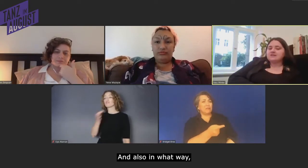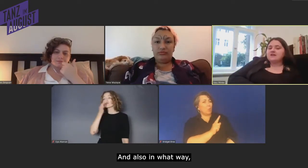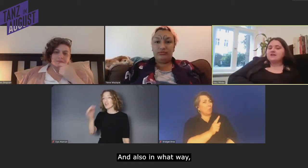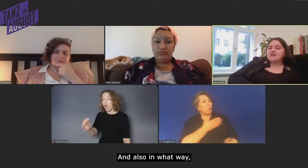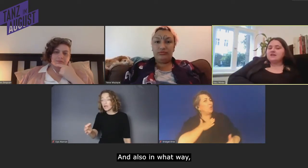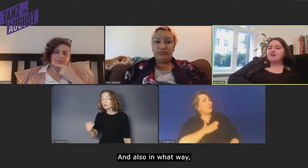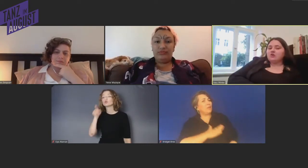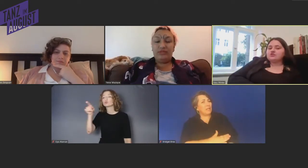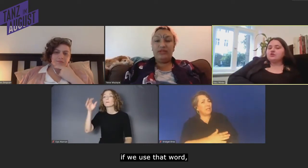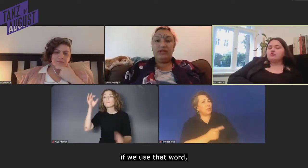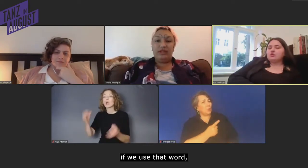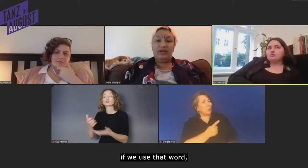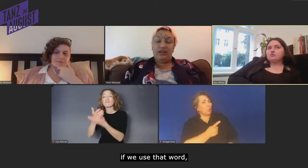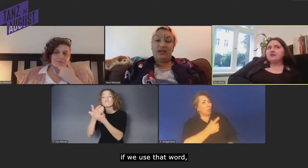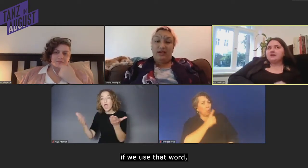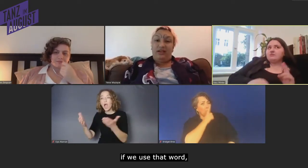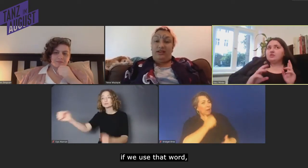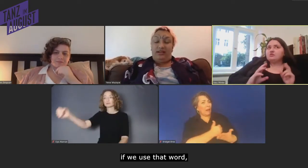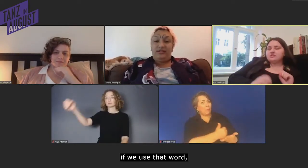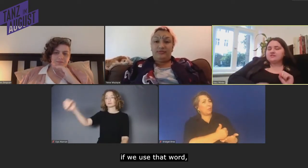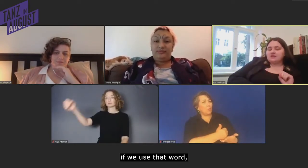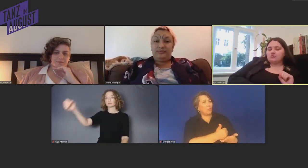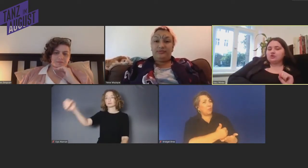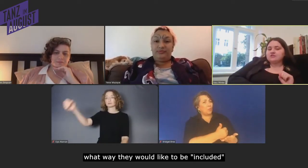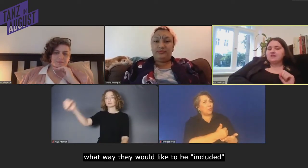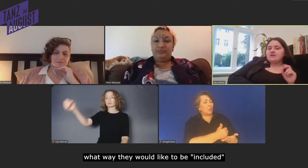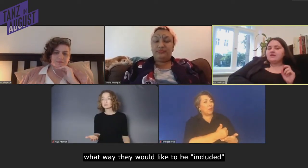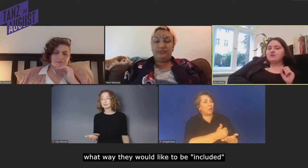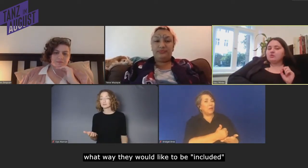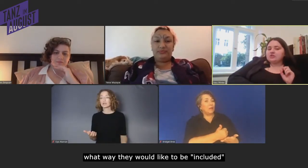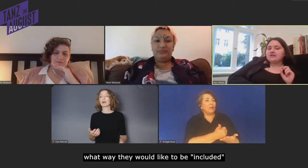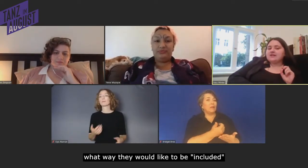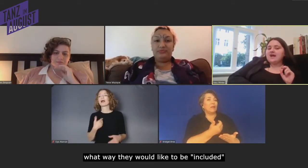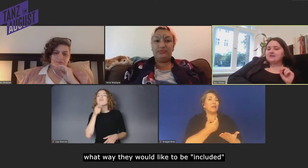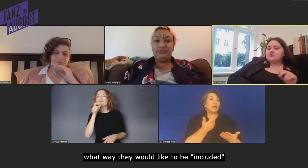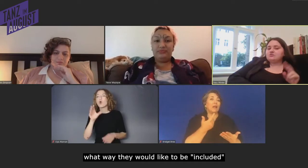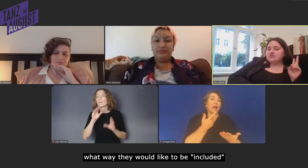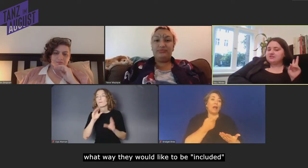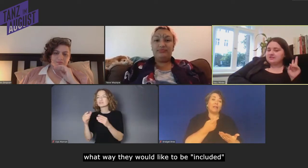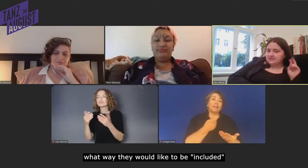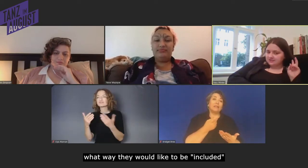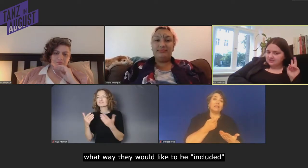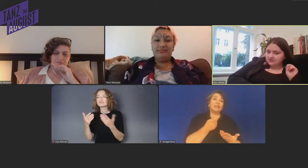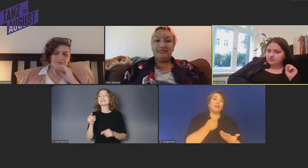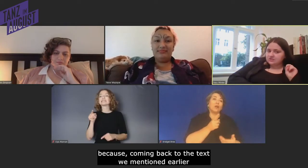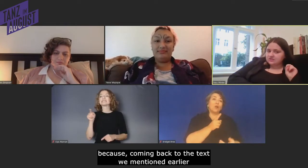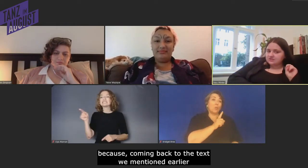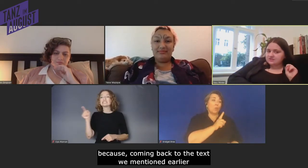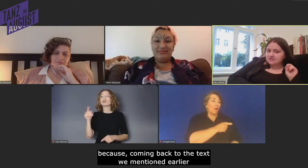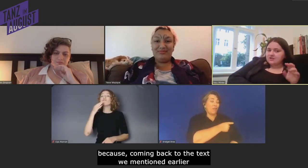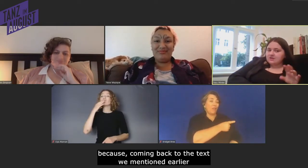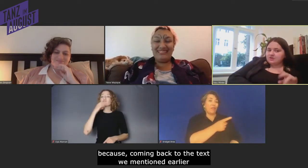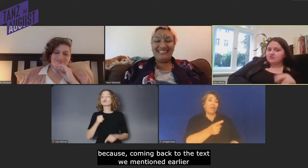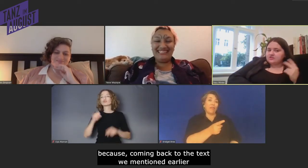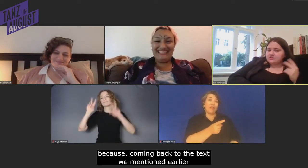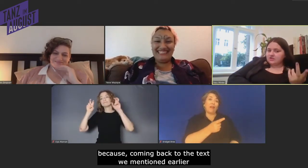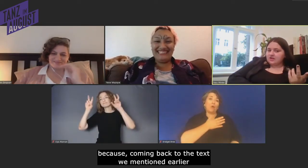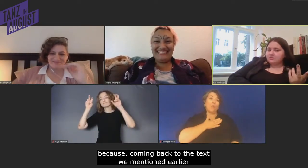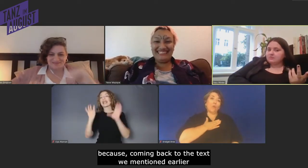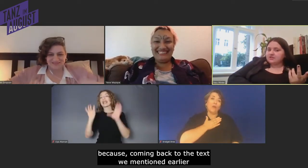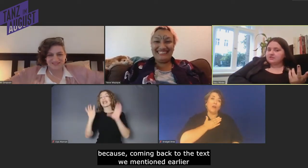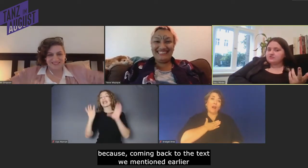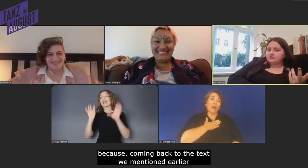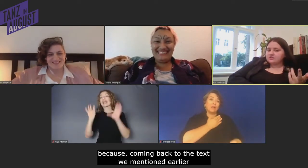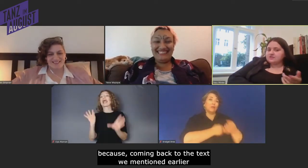and also in what way, if we use that word, they would like to be included. Because to